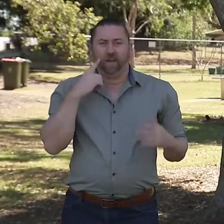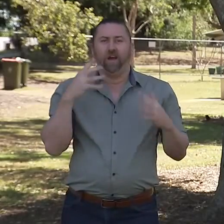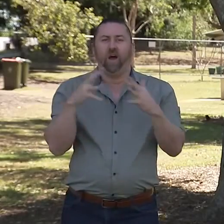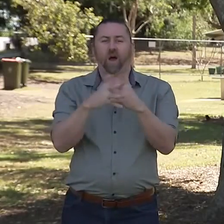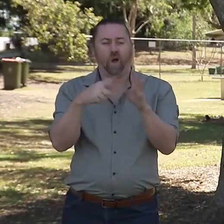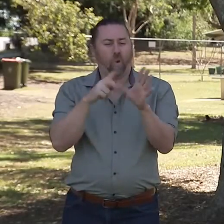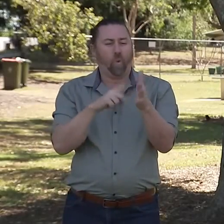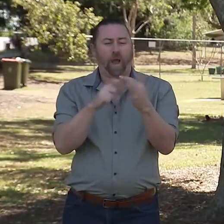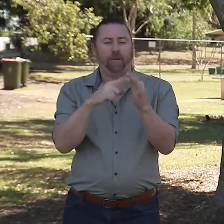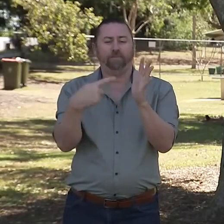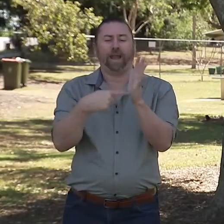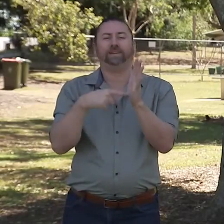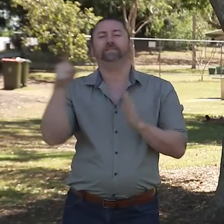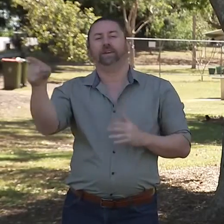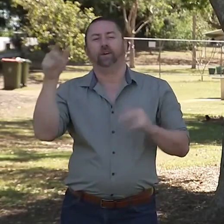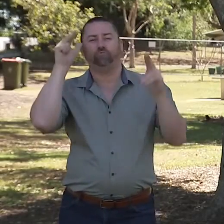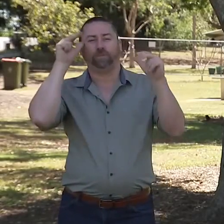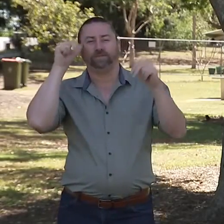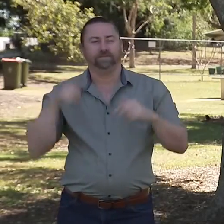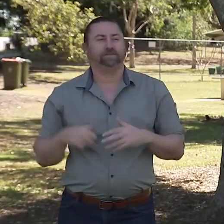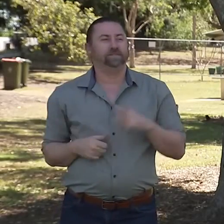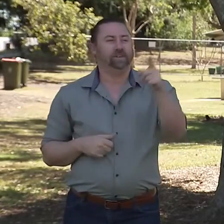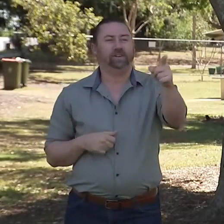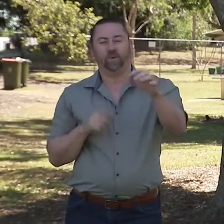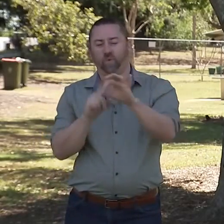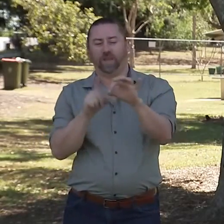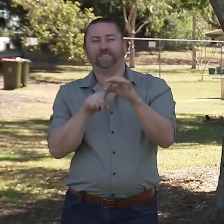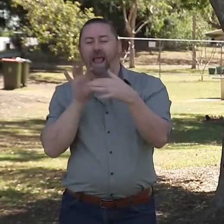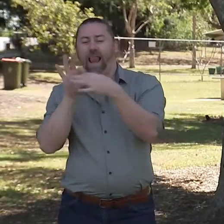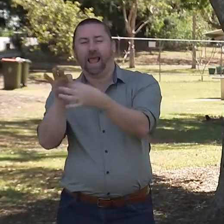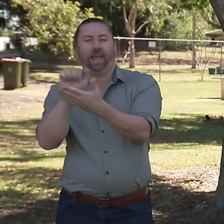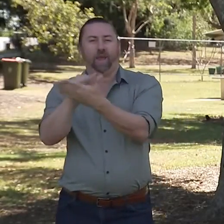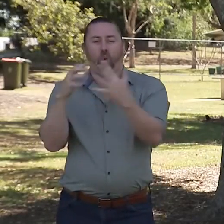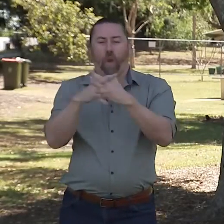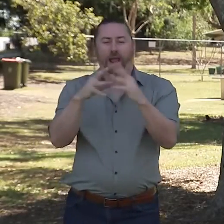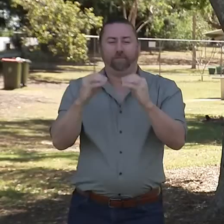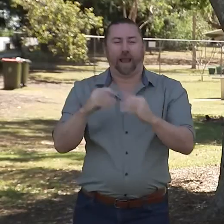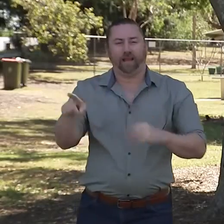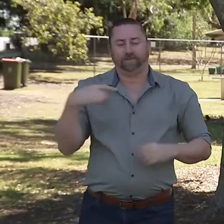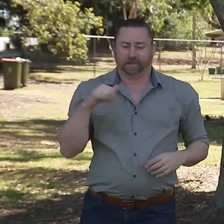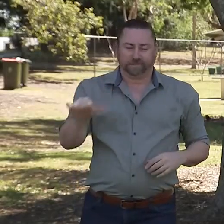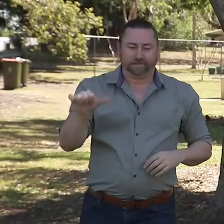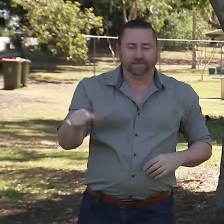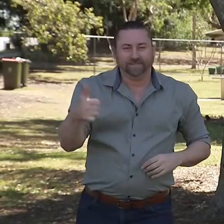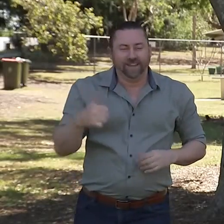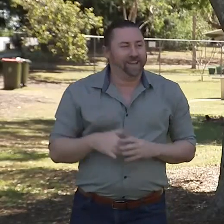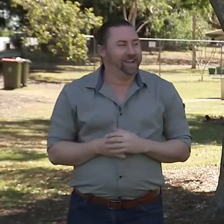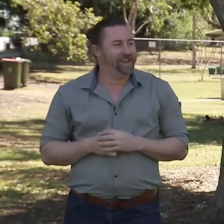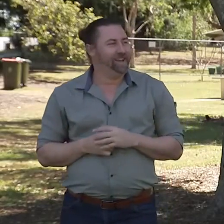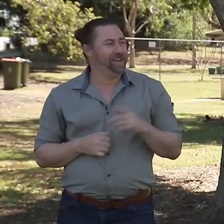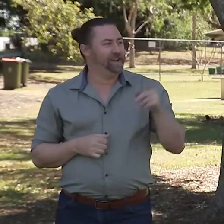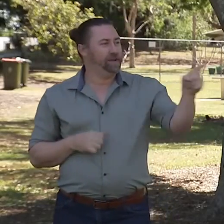Bennett's team, the Rabbitohs. All right. There's a Queensland. There we go. There's a Queensland link there. There's always a Queensland link.